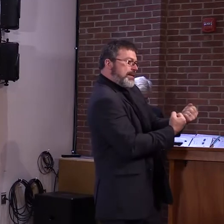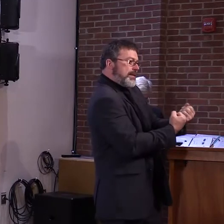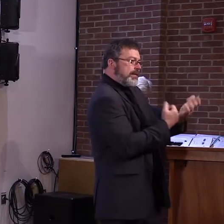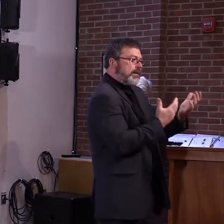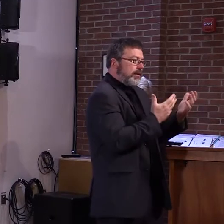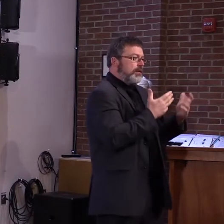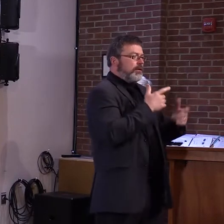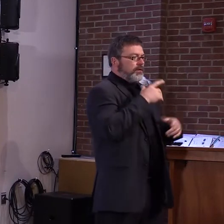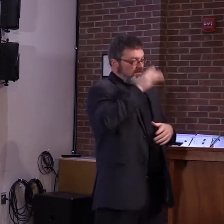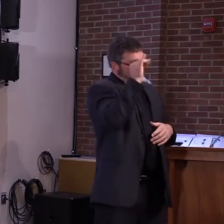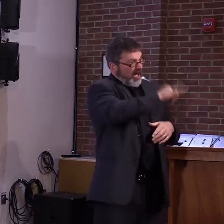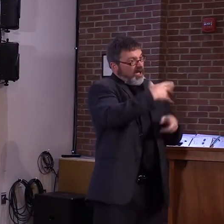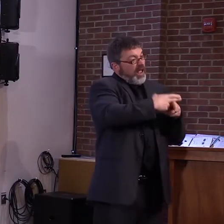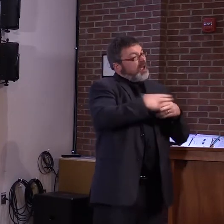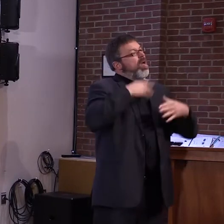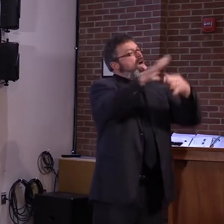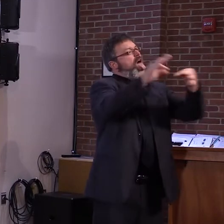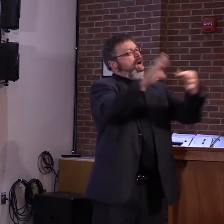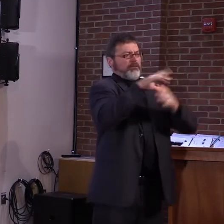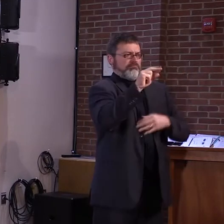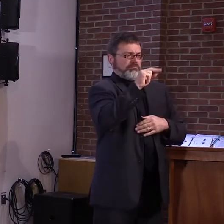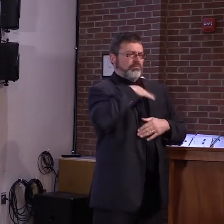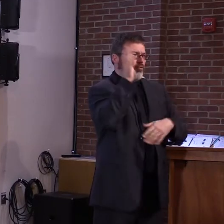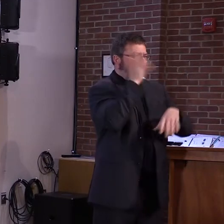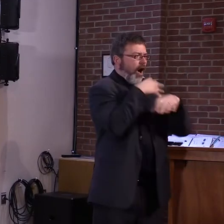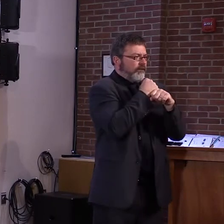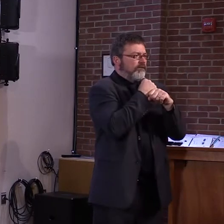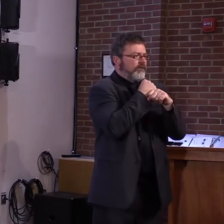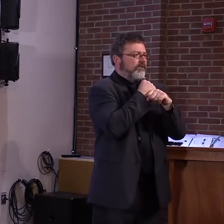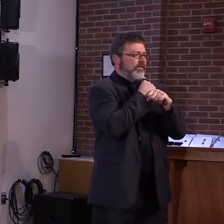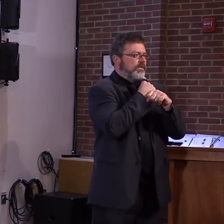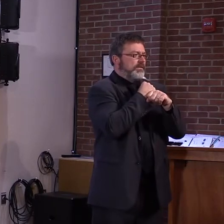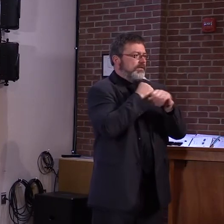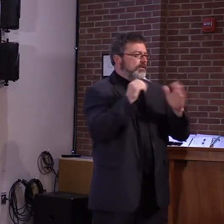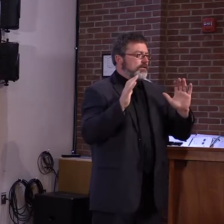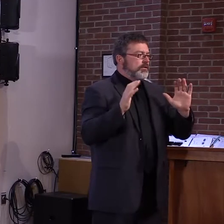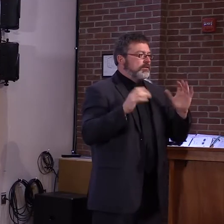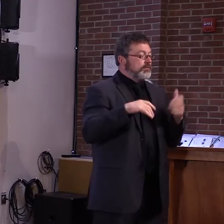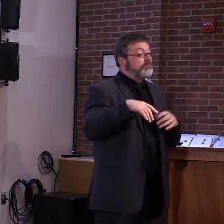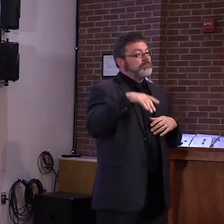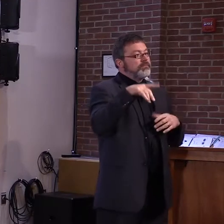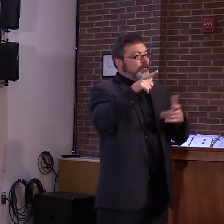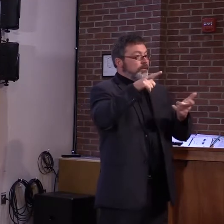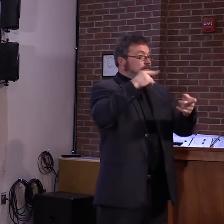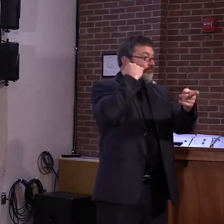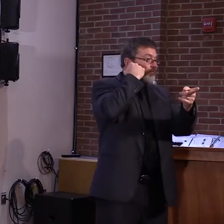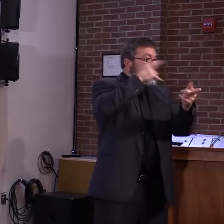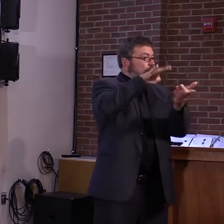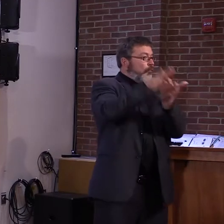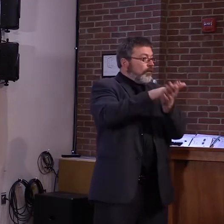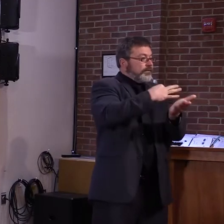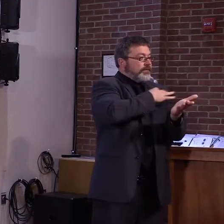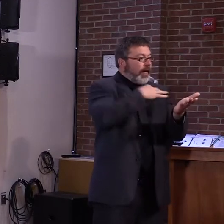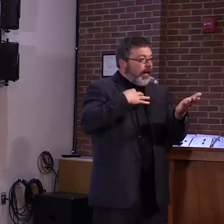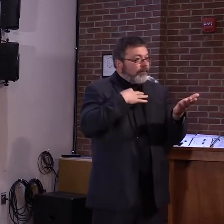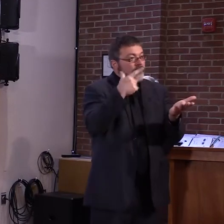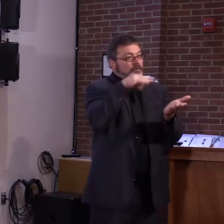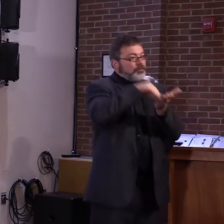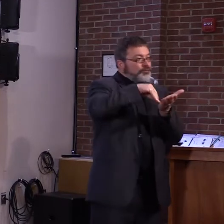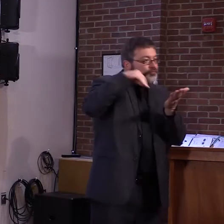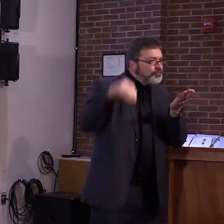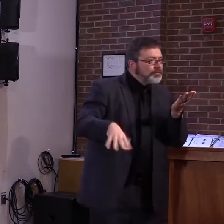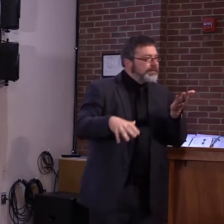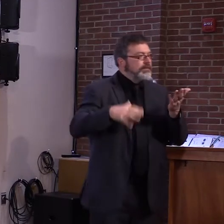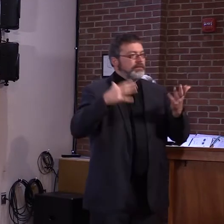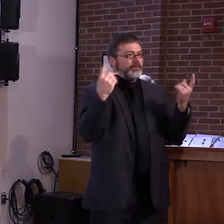So just as we tell Vermont businesses, if you're a school official and learn of a possible exposure or a case, contact the health